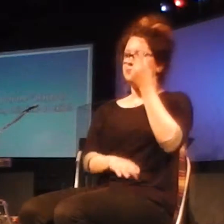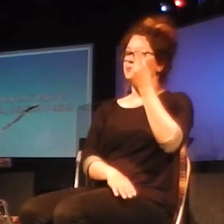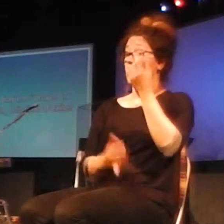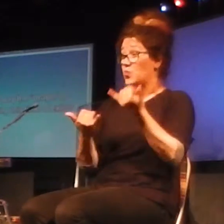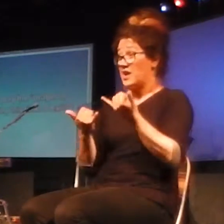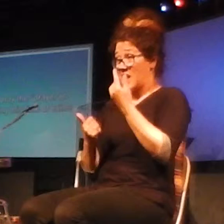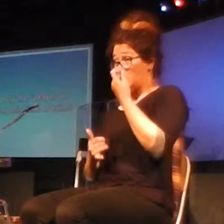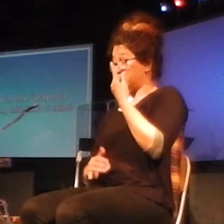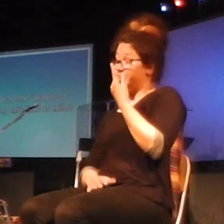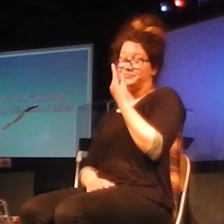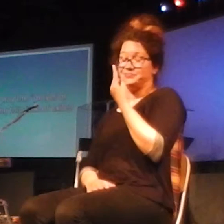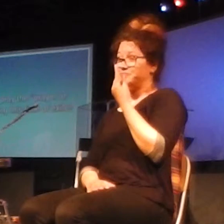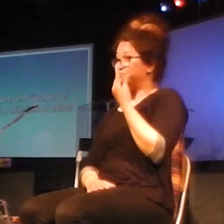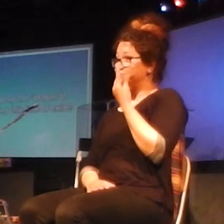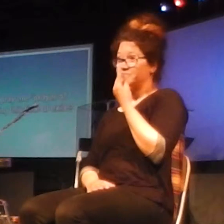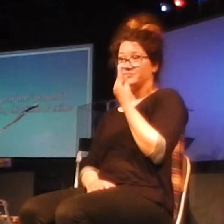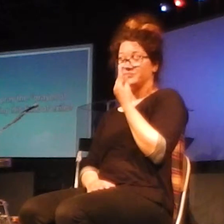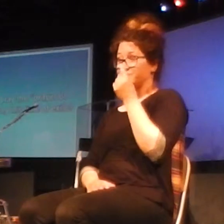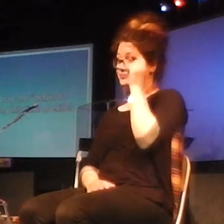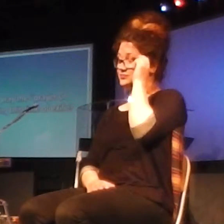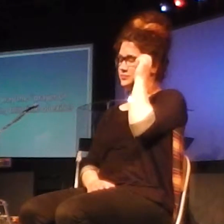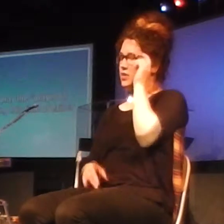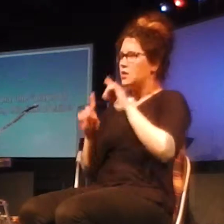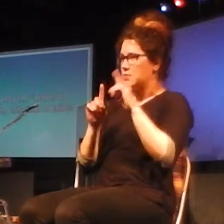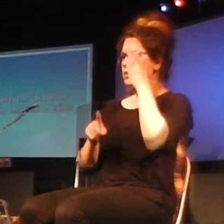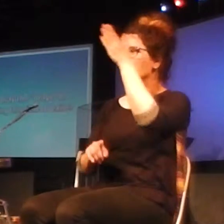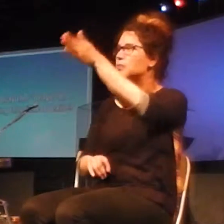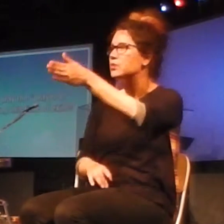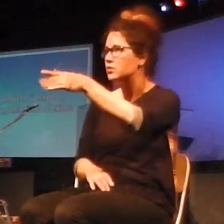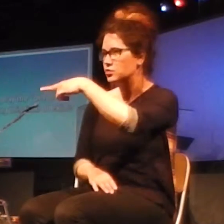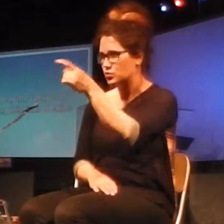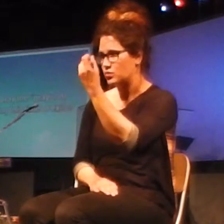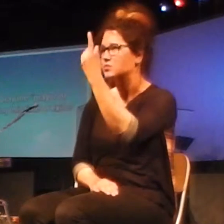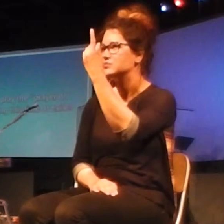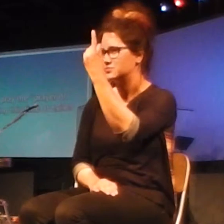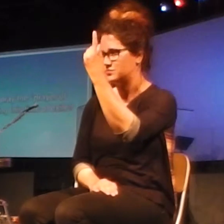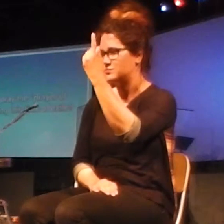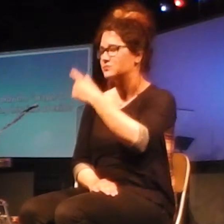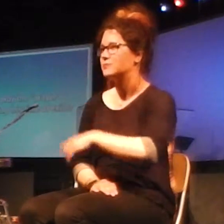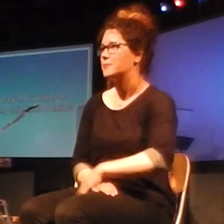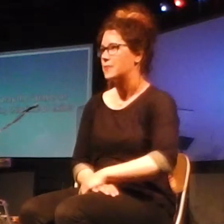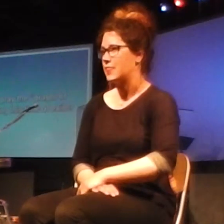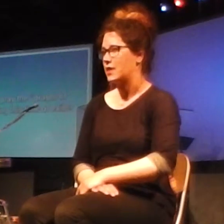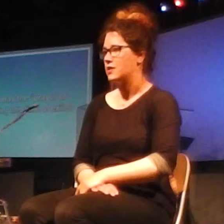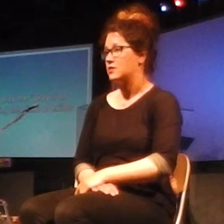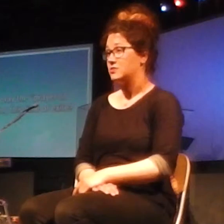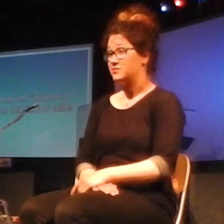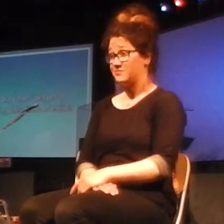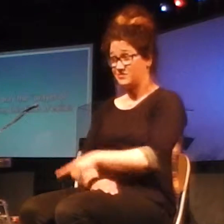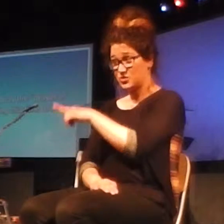now. It's not for you to understand right now. In days to come, you will. Okay. Is that you?